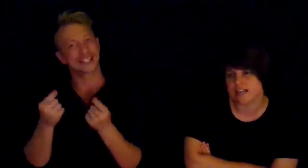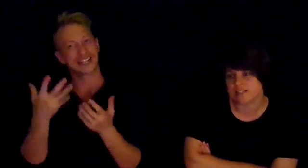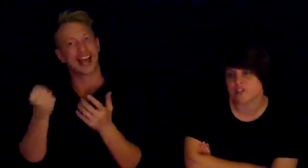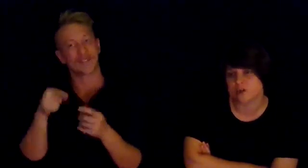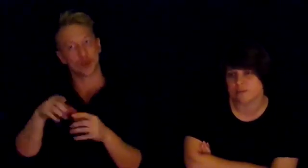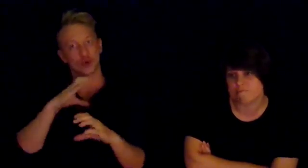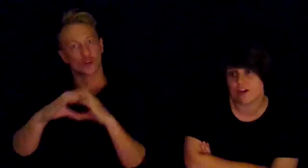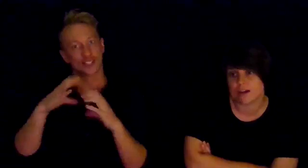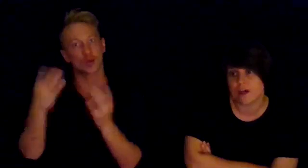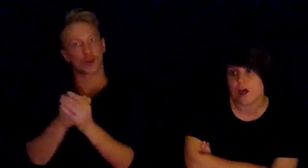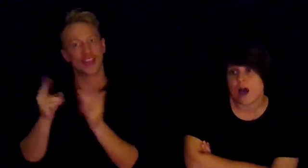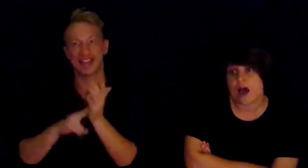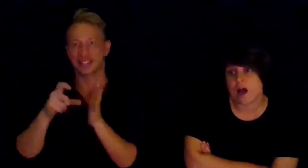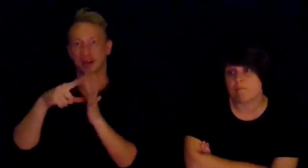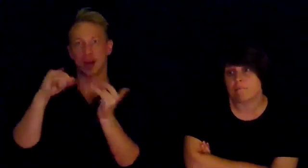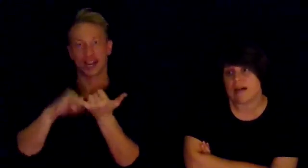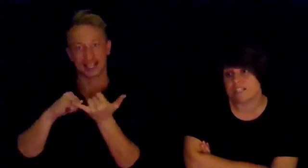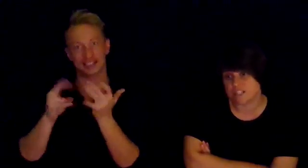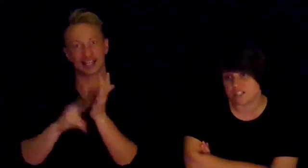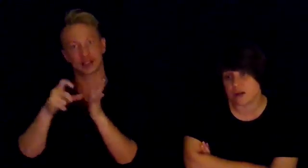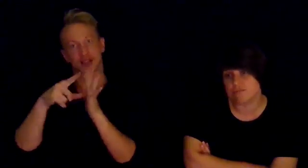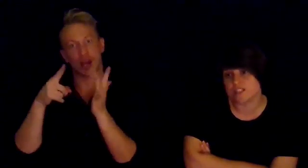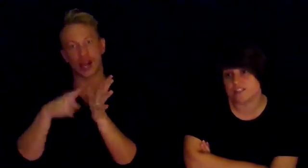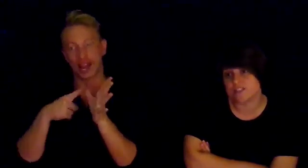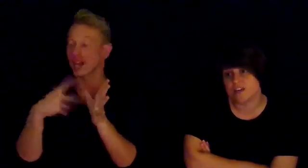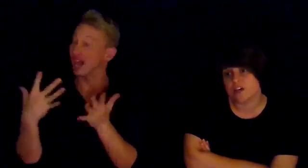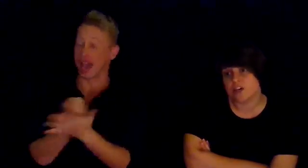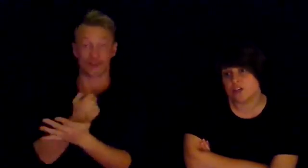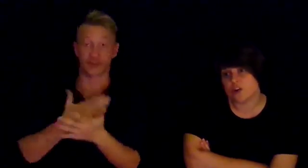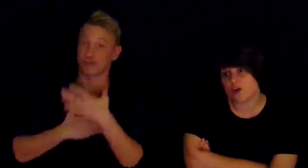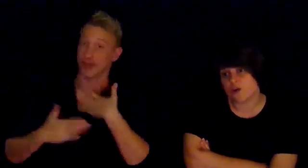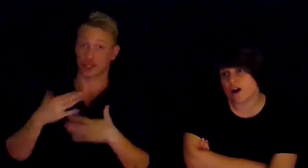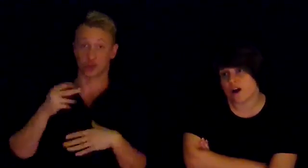with the NDIS, and you do have to be very patient. So I'm just,